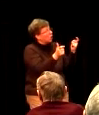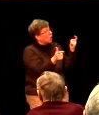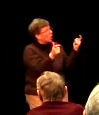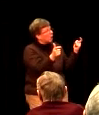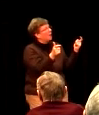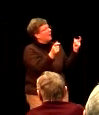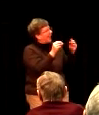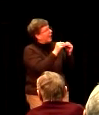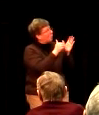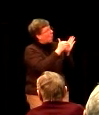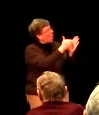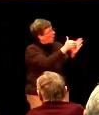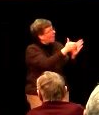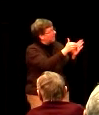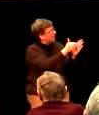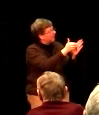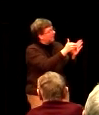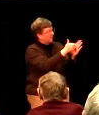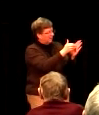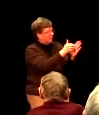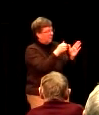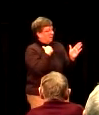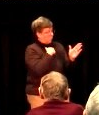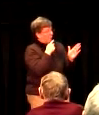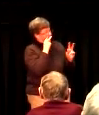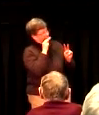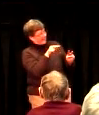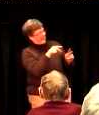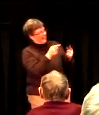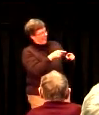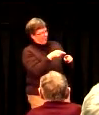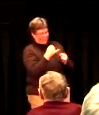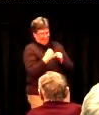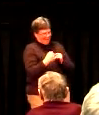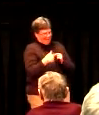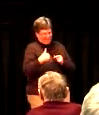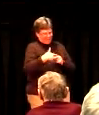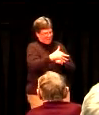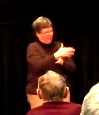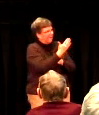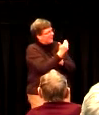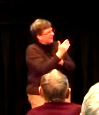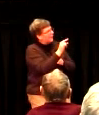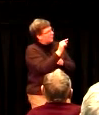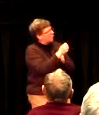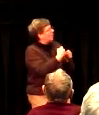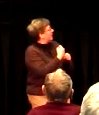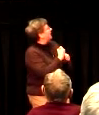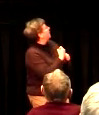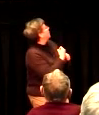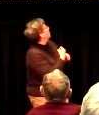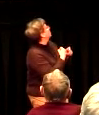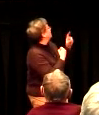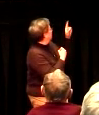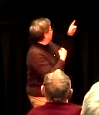because we've only observed them in the last 15 to 20 years. And this is what GOES-R does.